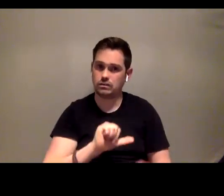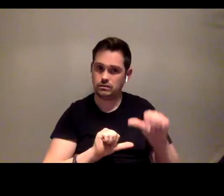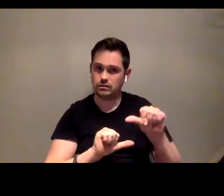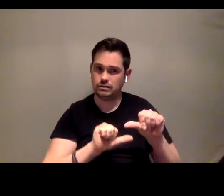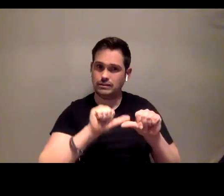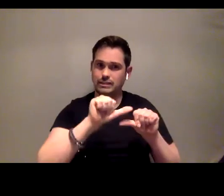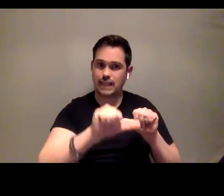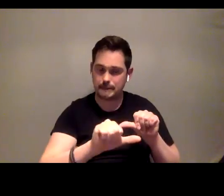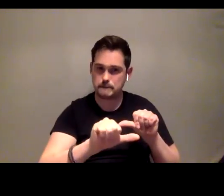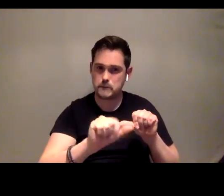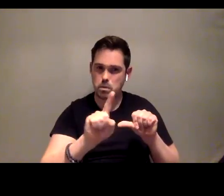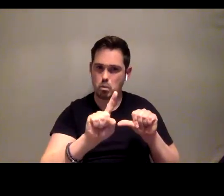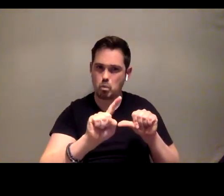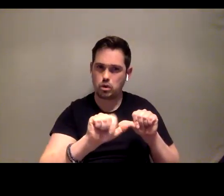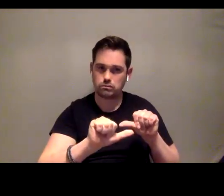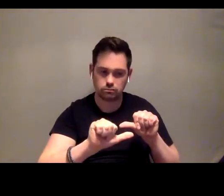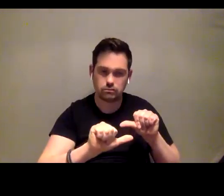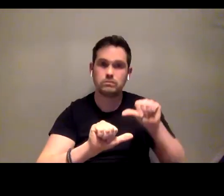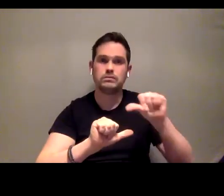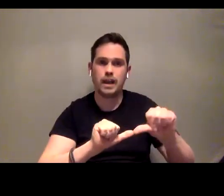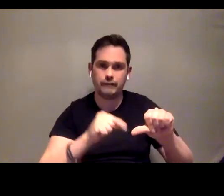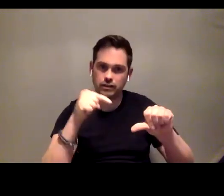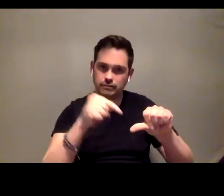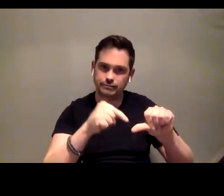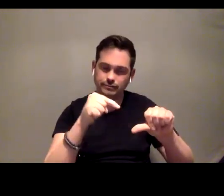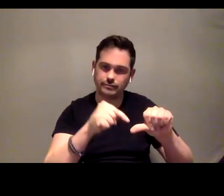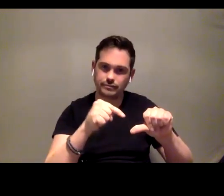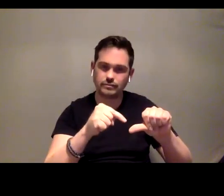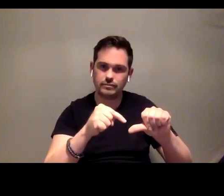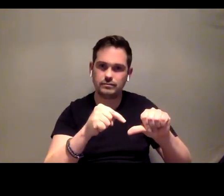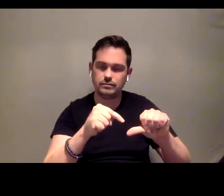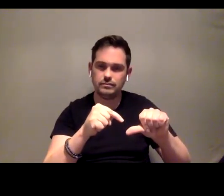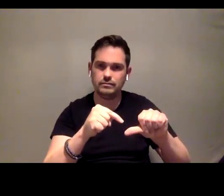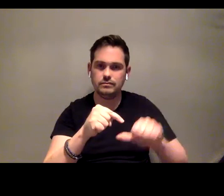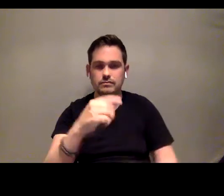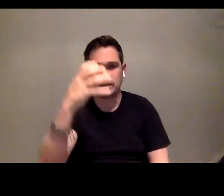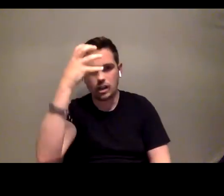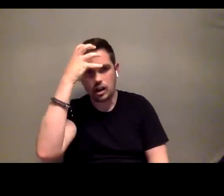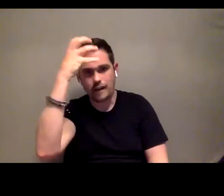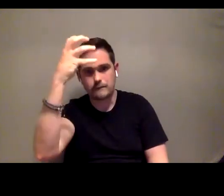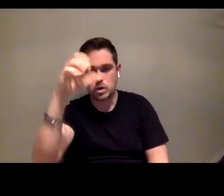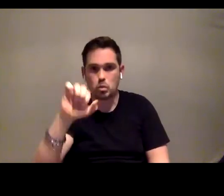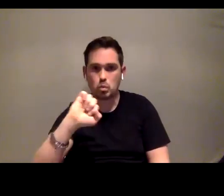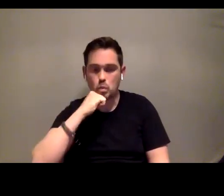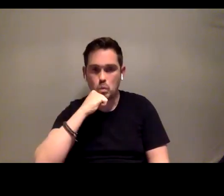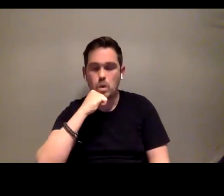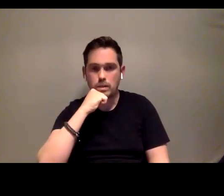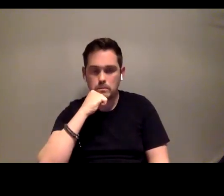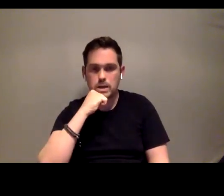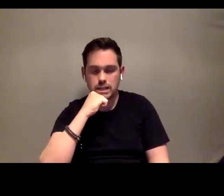comes after the election that really matters. This government, this parliament will sit for 5 years. They will be responsible